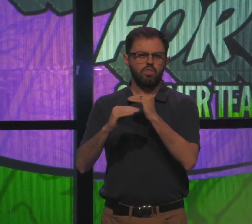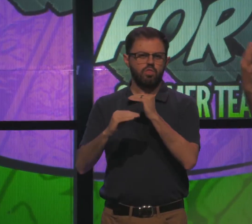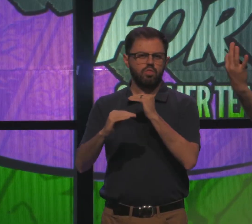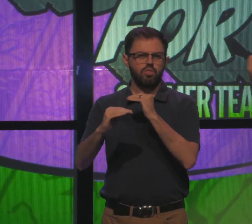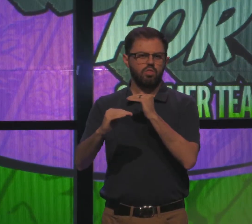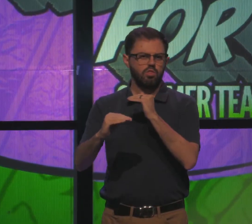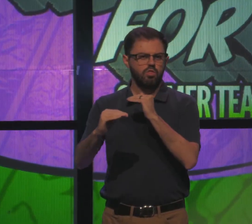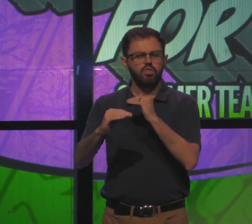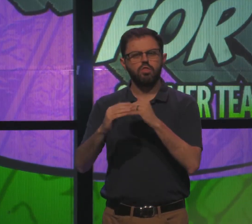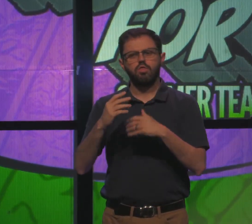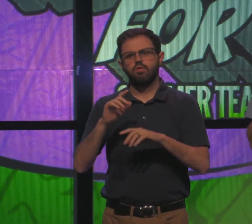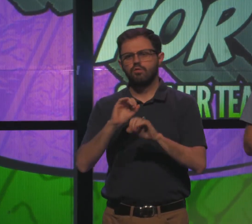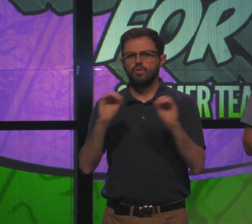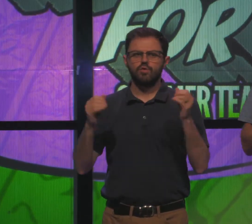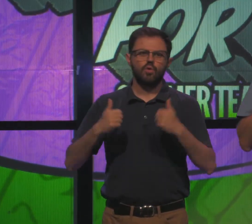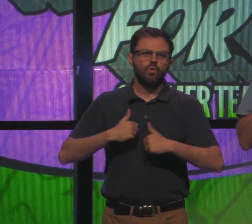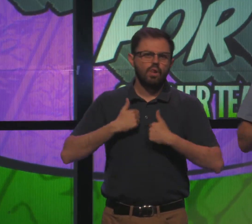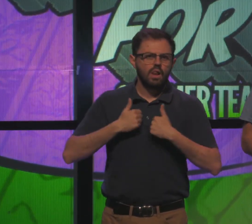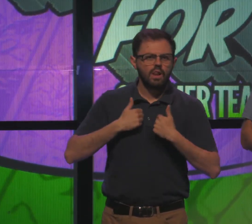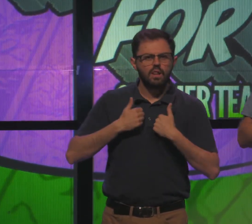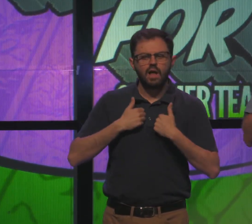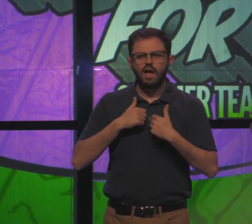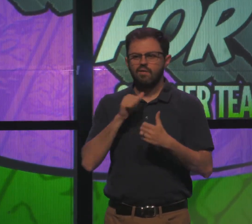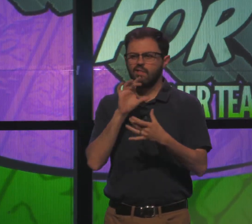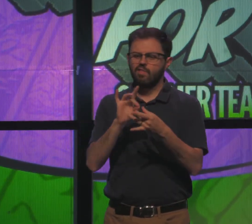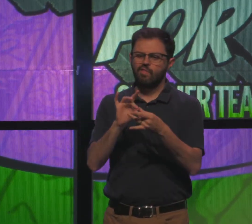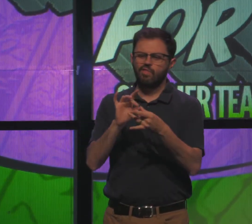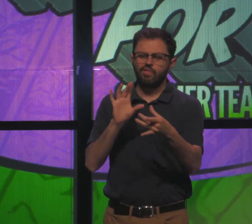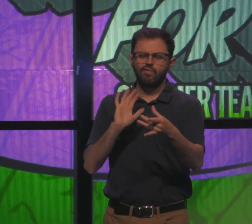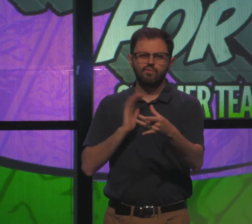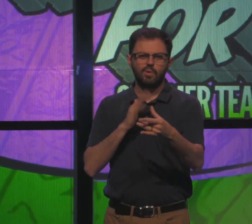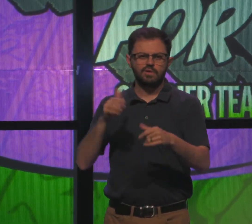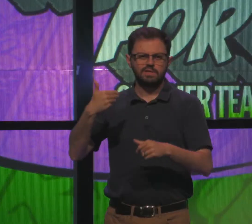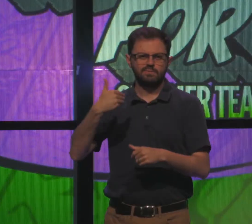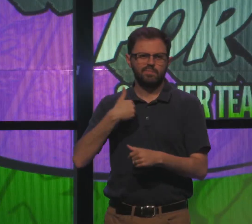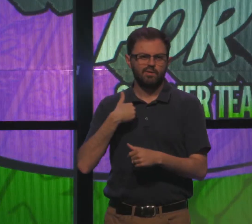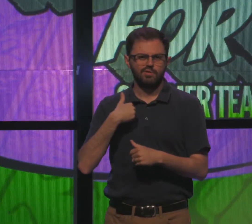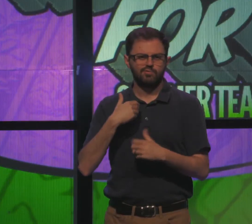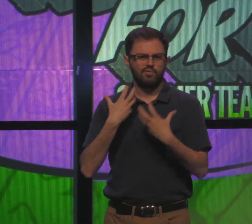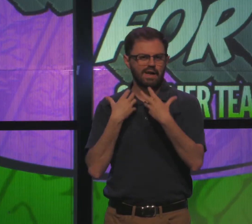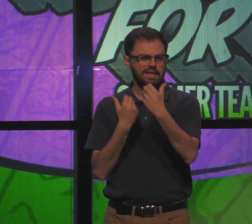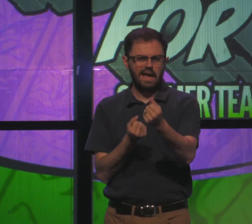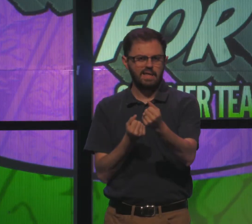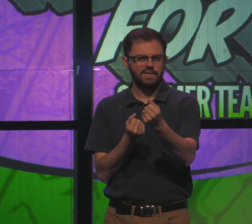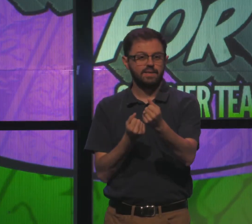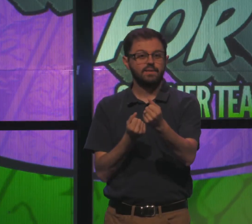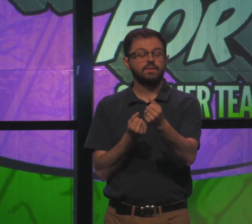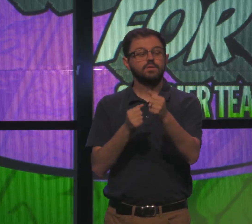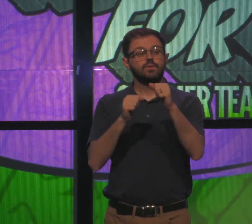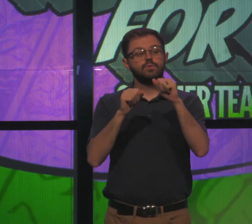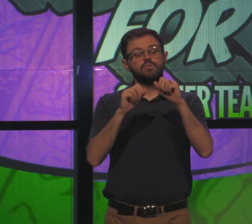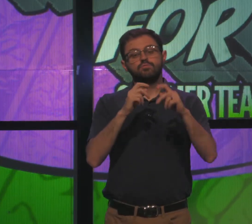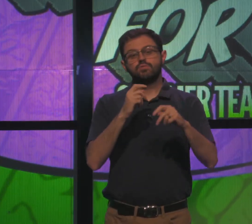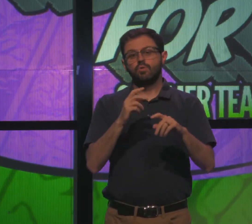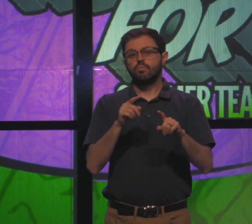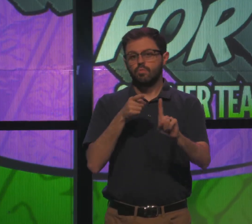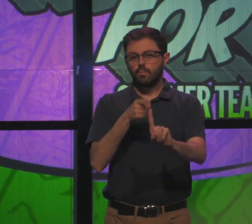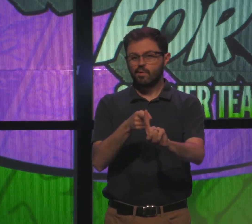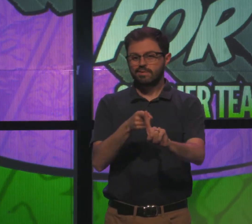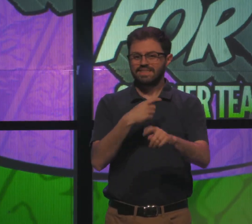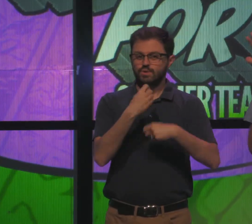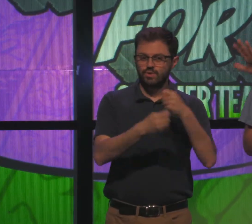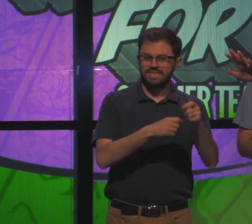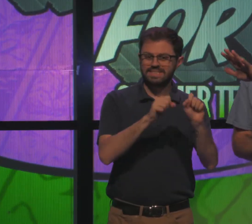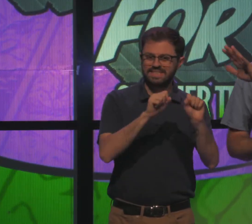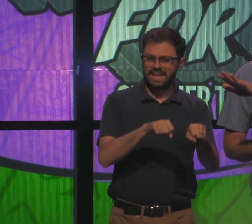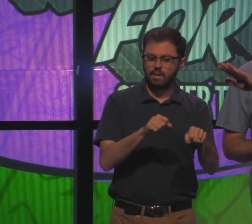it can disconnect us from authentic spiritual vitality. So traditions can be life-giving, or at the end of the